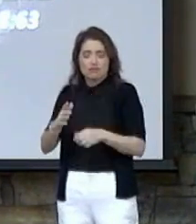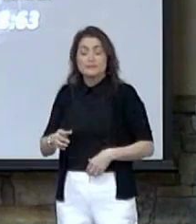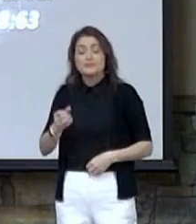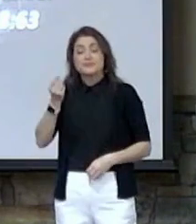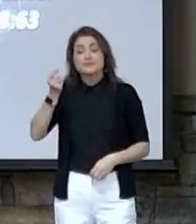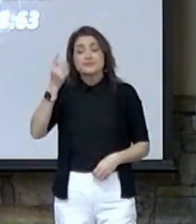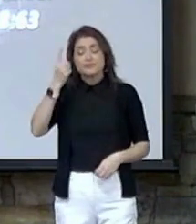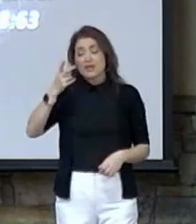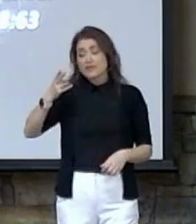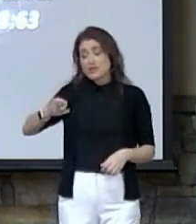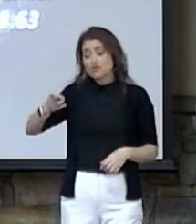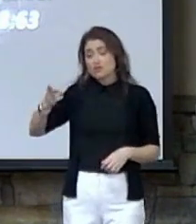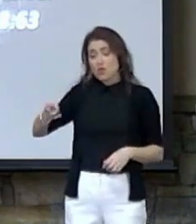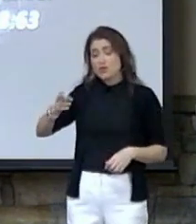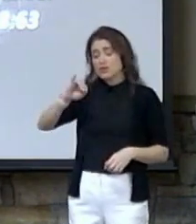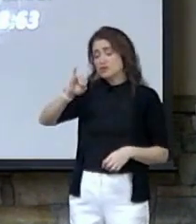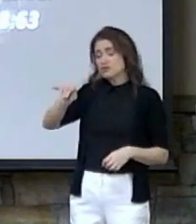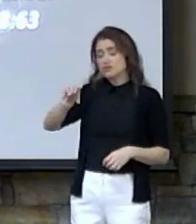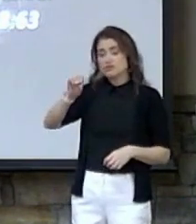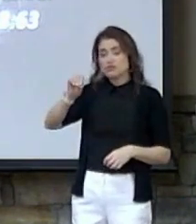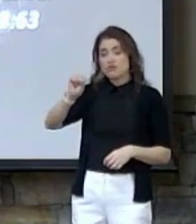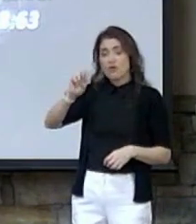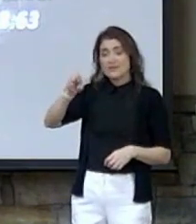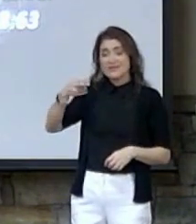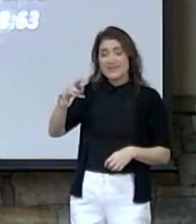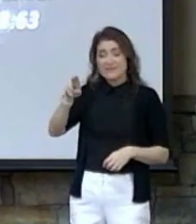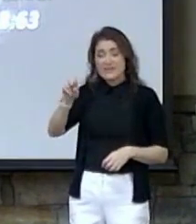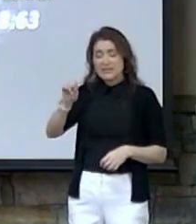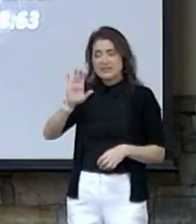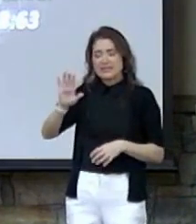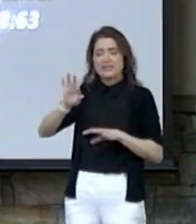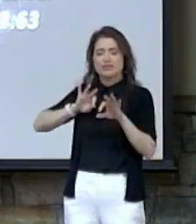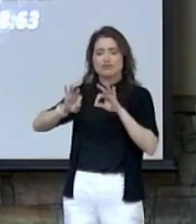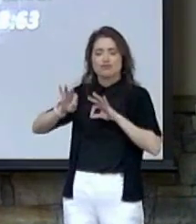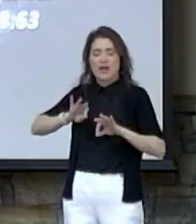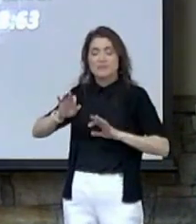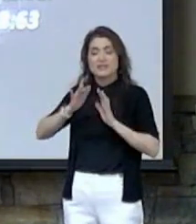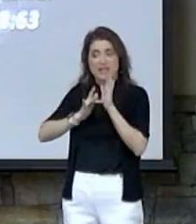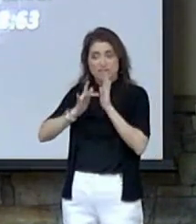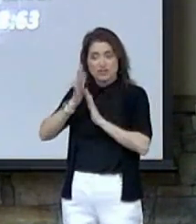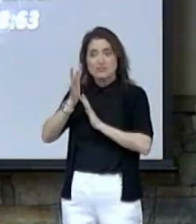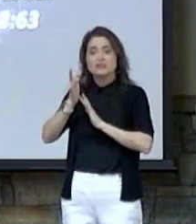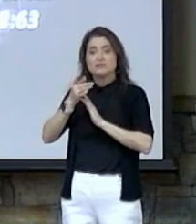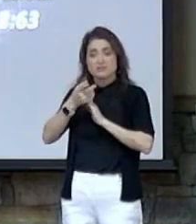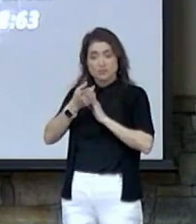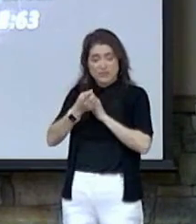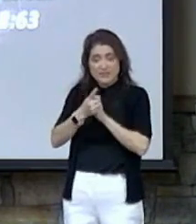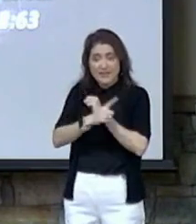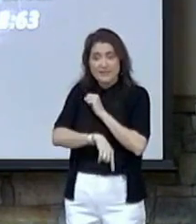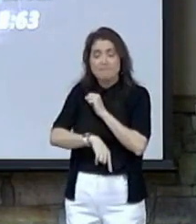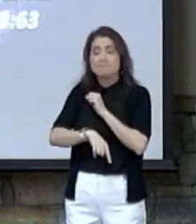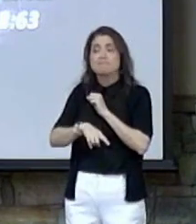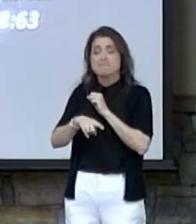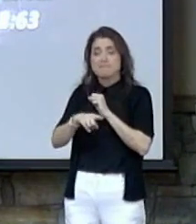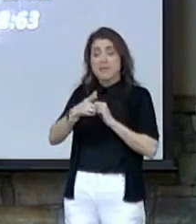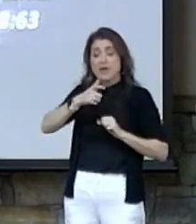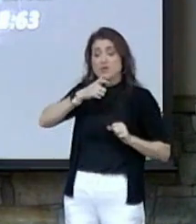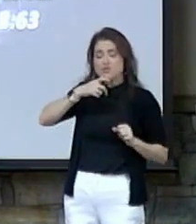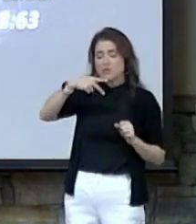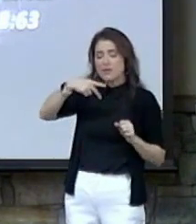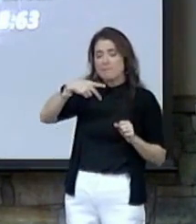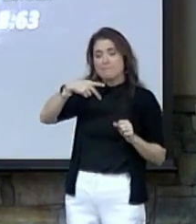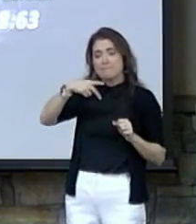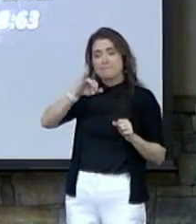historian Josephus, he describes for us the fact that Jesus was condemned. He was condemned by Pilate, and he